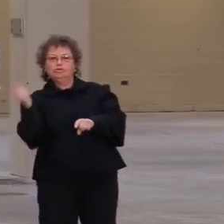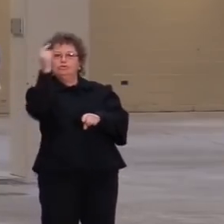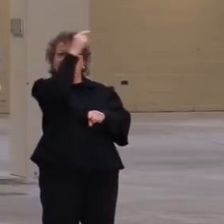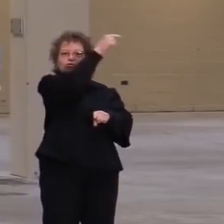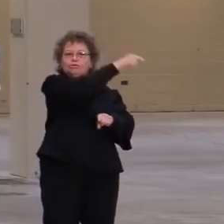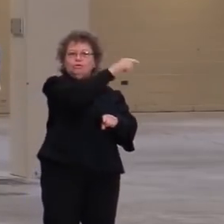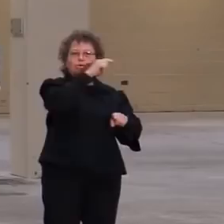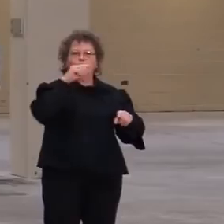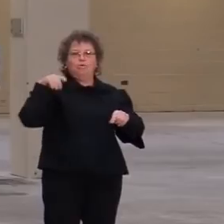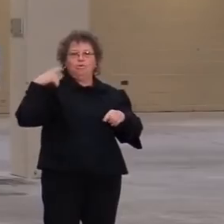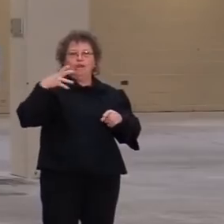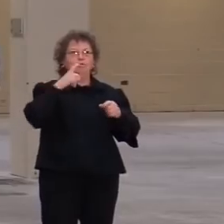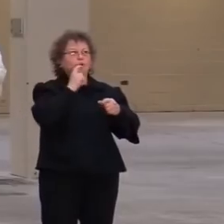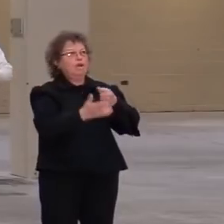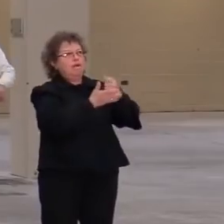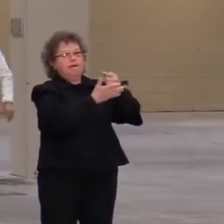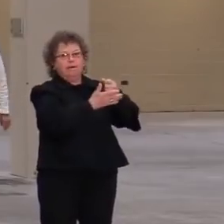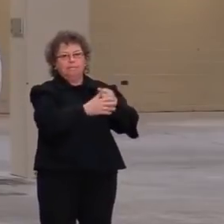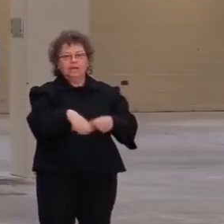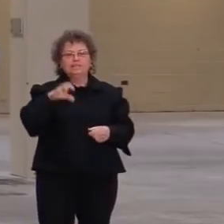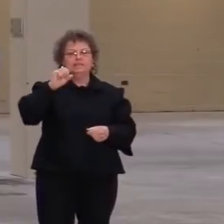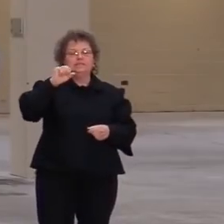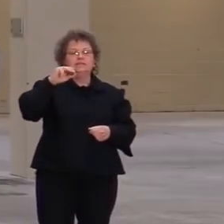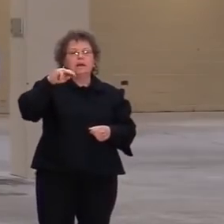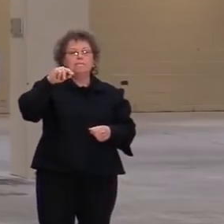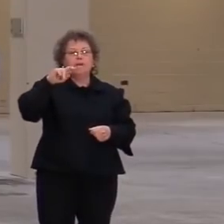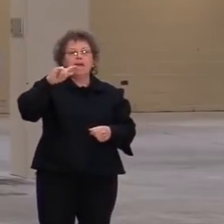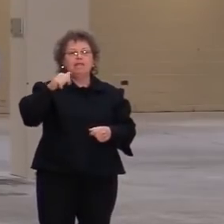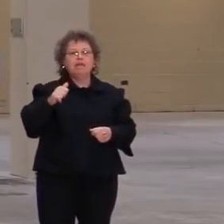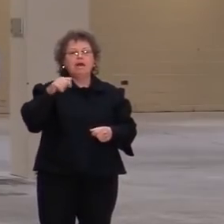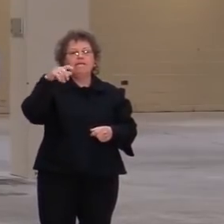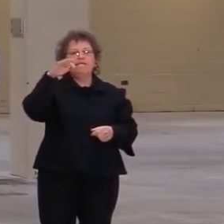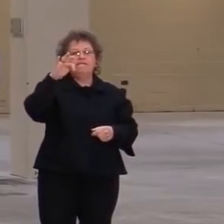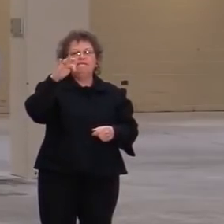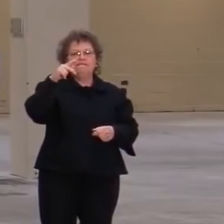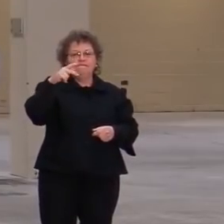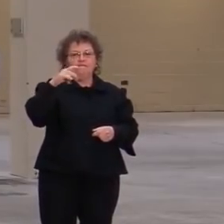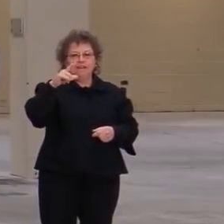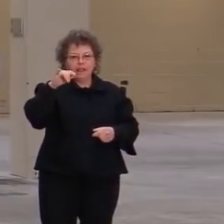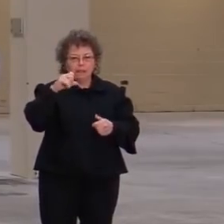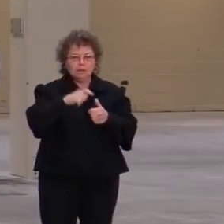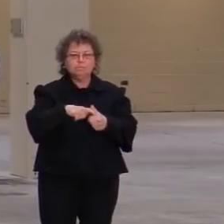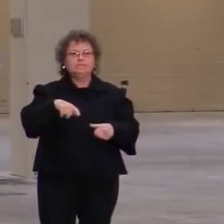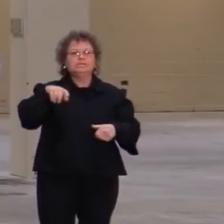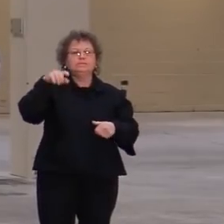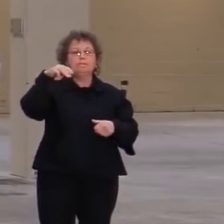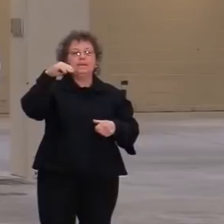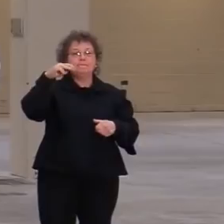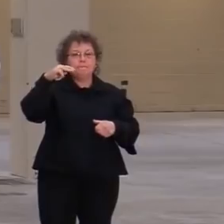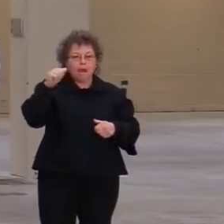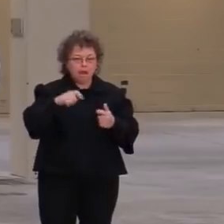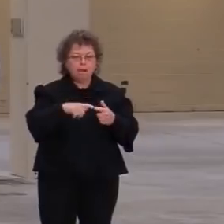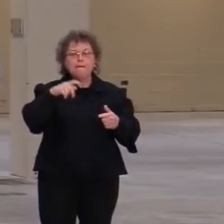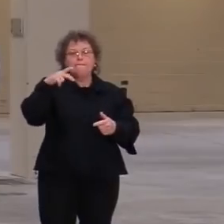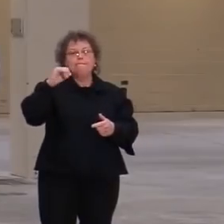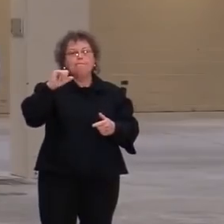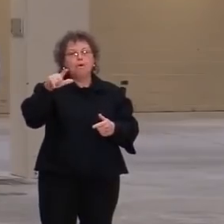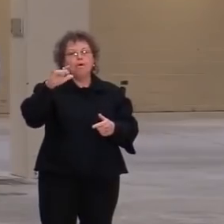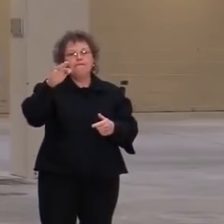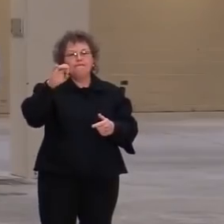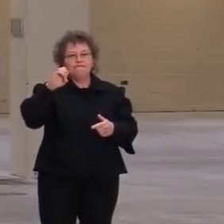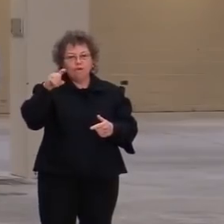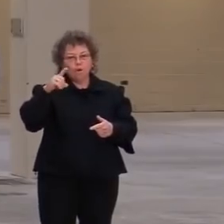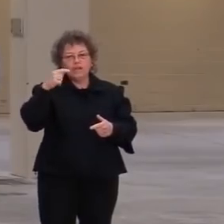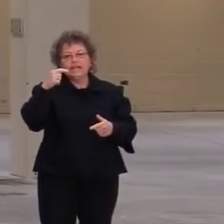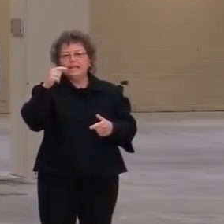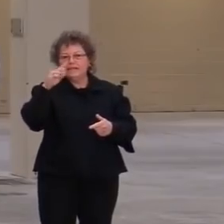Mass General. Samantha Phillips, the MEMA Director, Paul Ford, EPA Region 1 Administrator, David Gibbons,